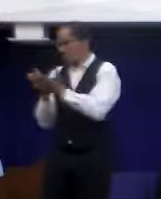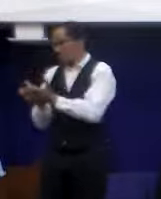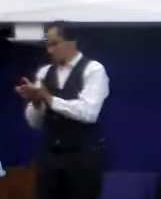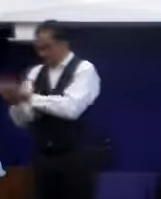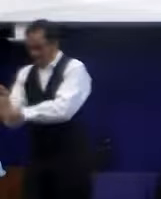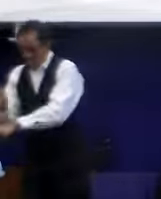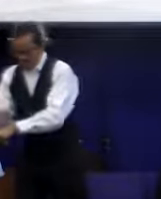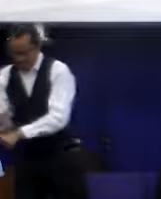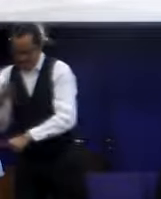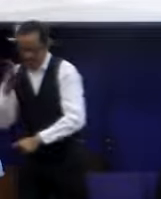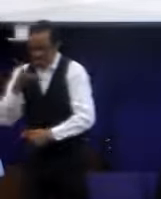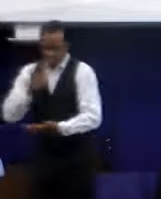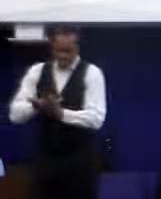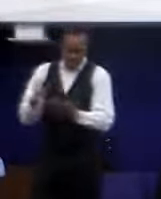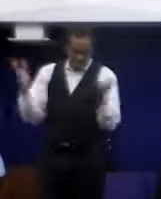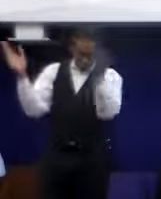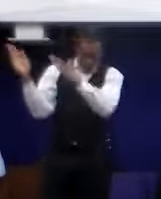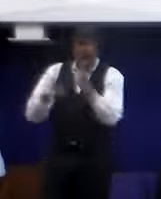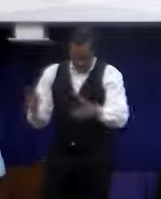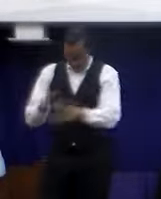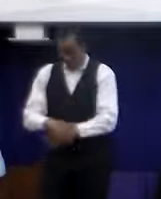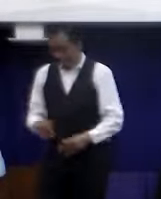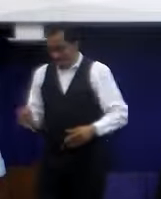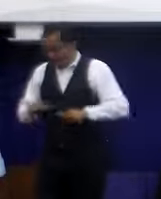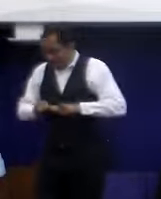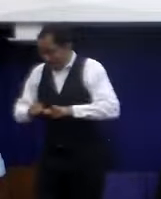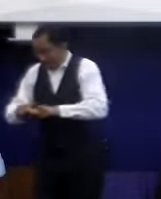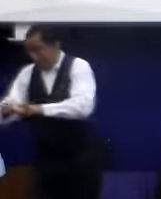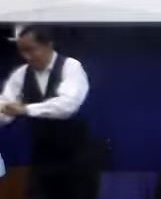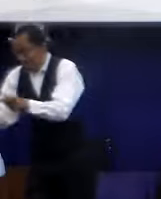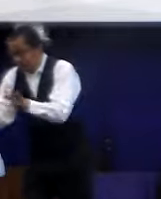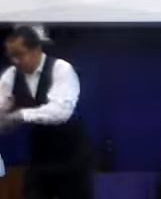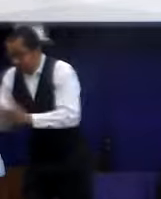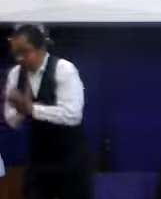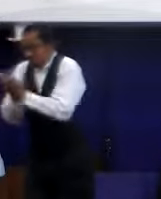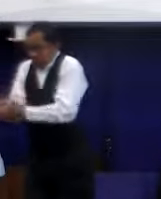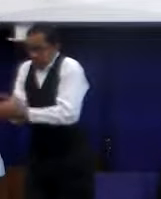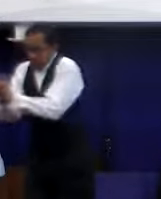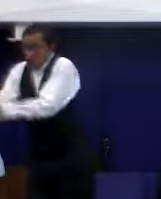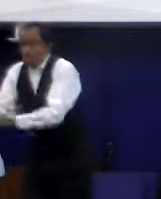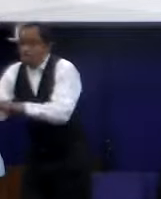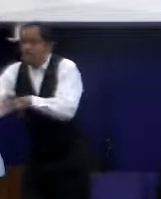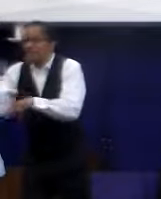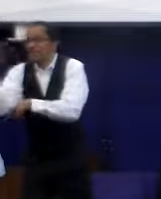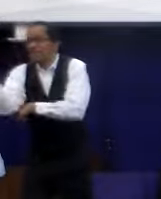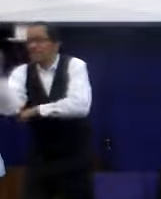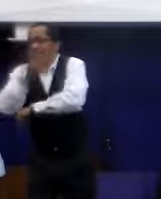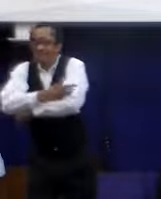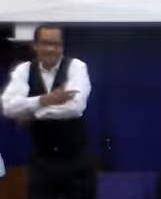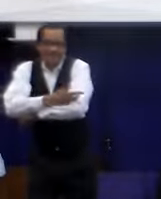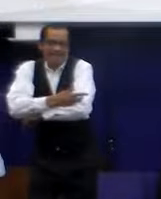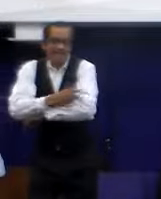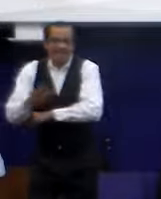storm, and they kept on raging. And the storm. They kept on raising, and reported that on the third day, they started to throw heavy